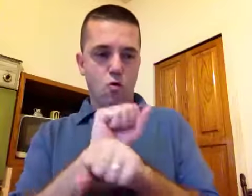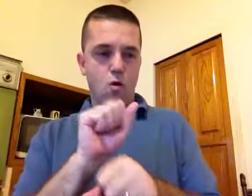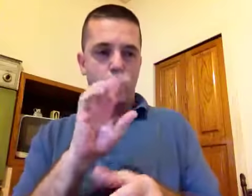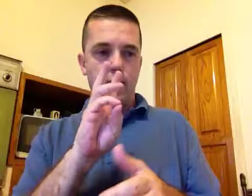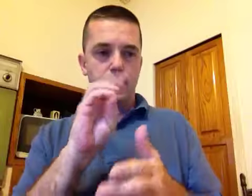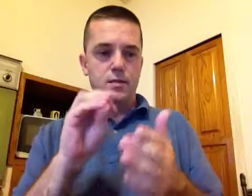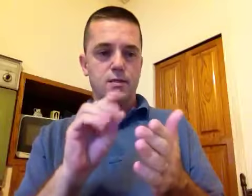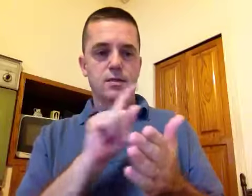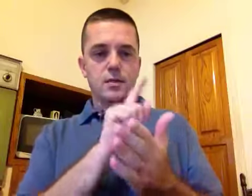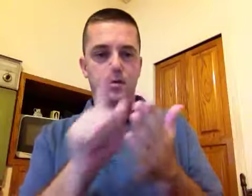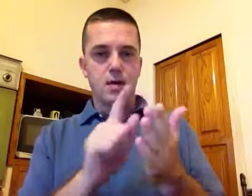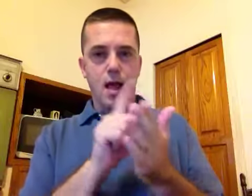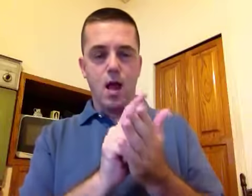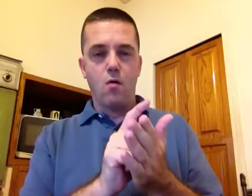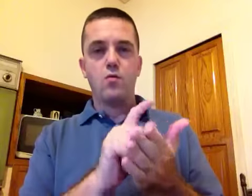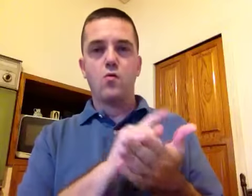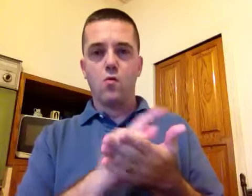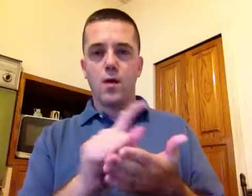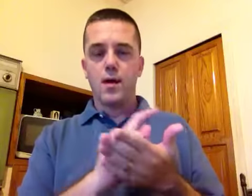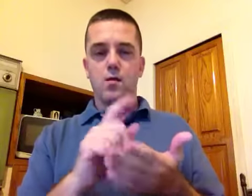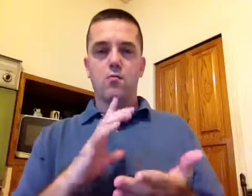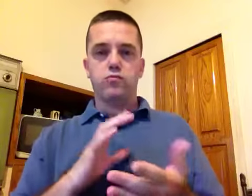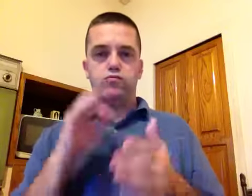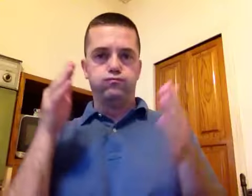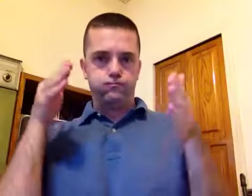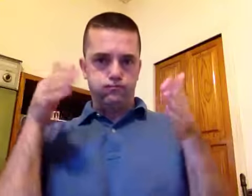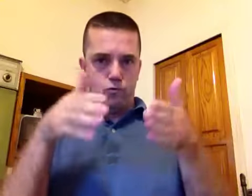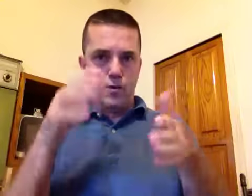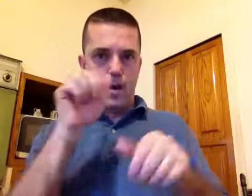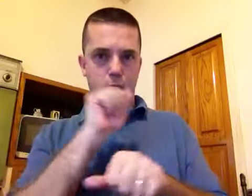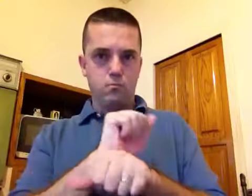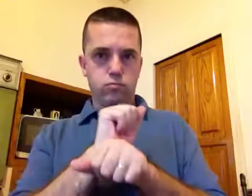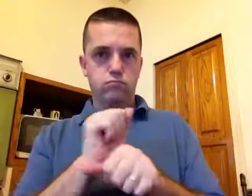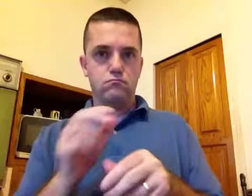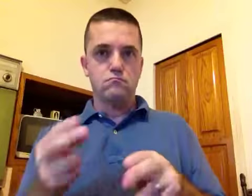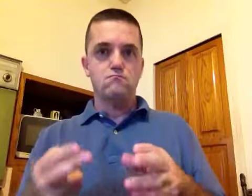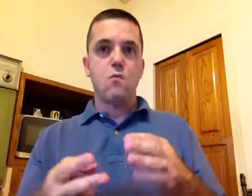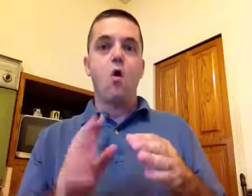there. You've got a good man there. And he needs to be encouraged to